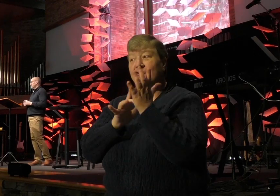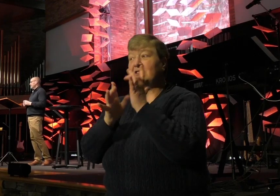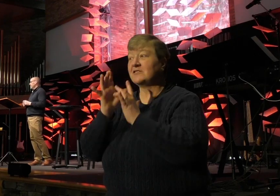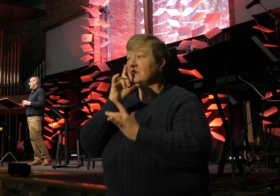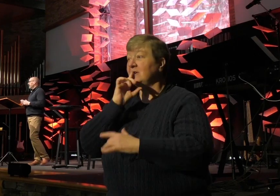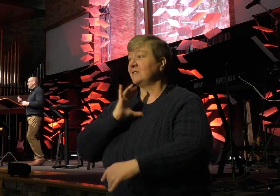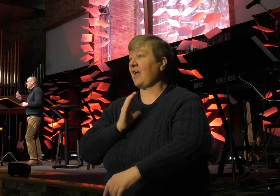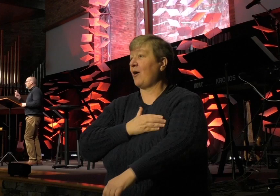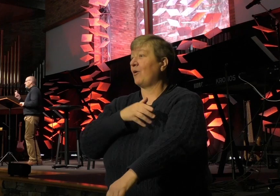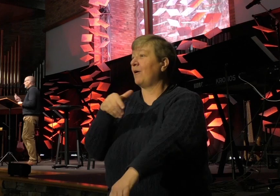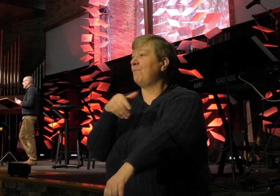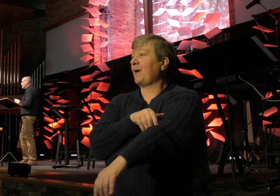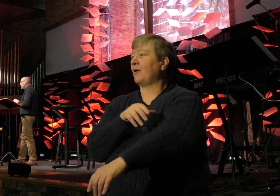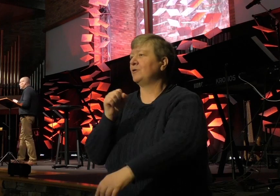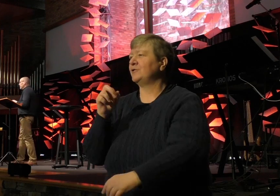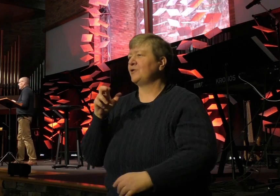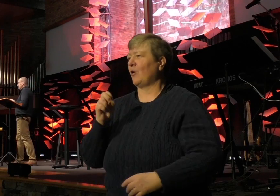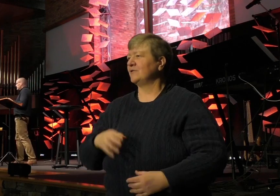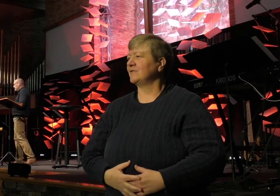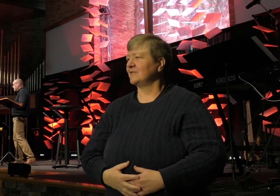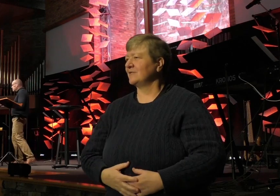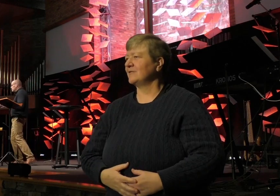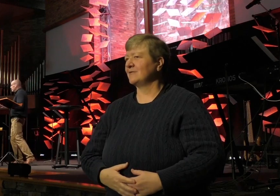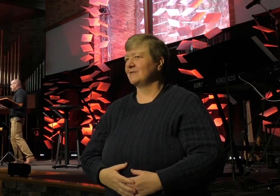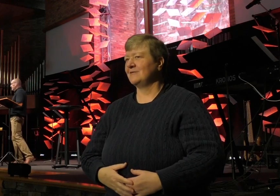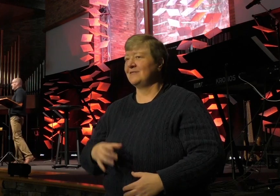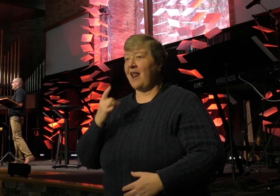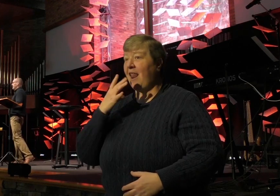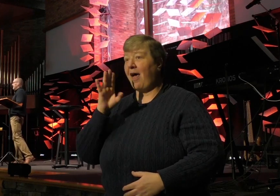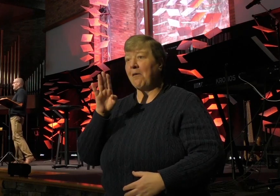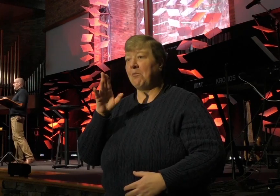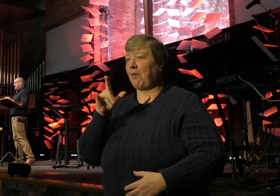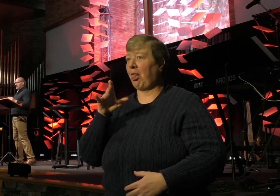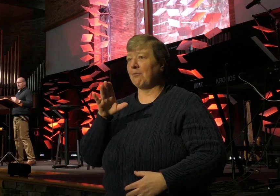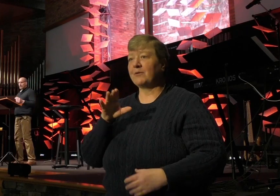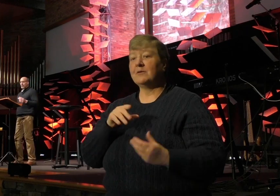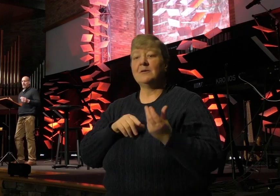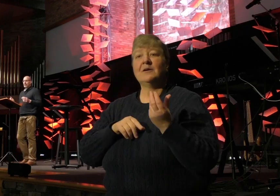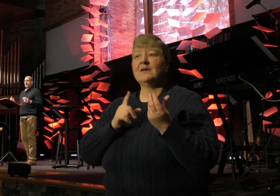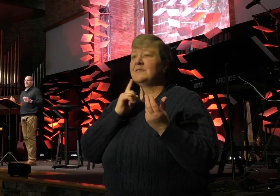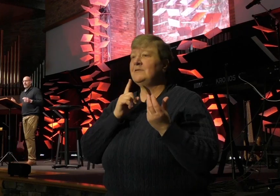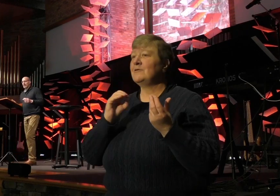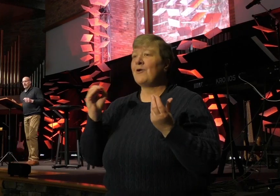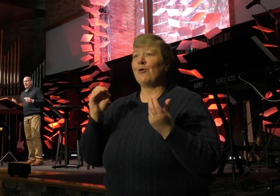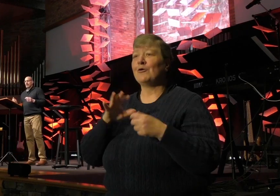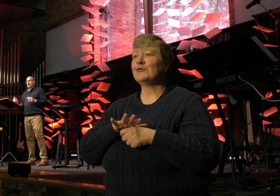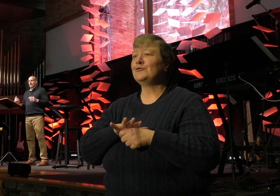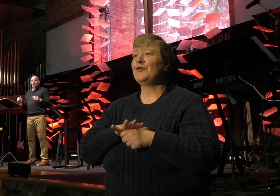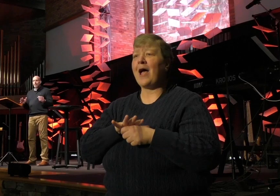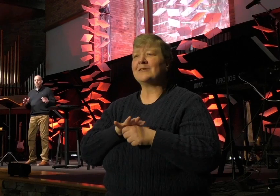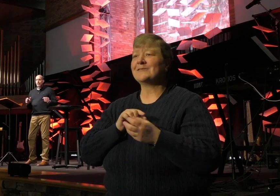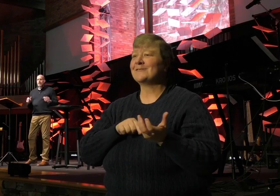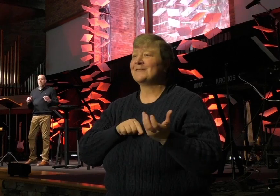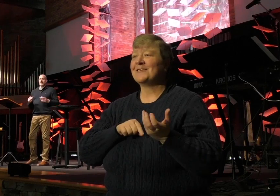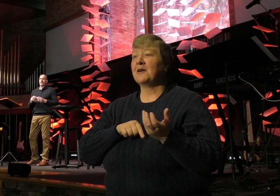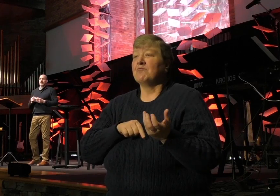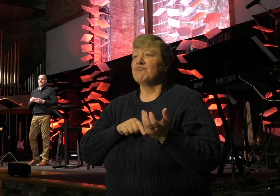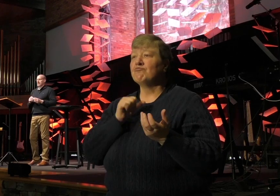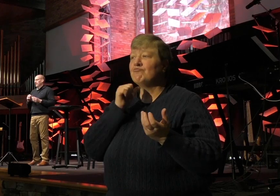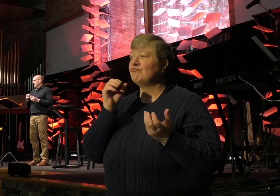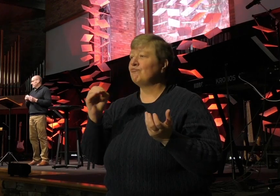power source. And notice a light bulb doesn't have to strain, doesn't have to stress, doesn't have to